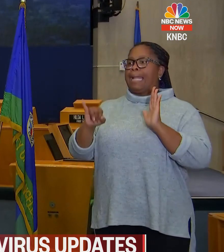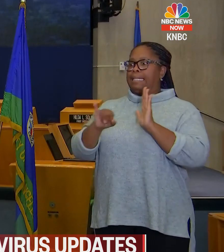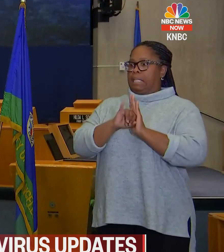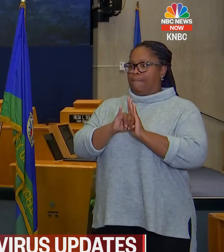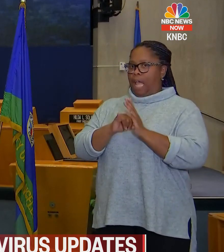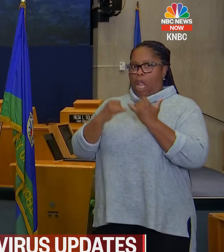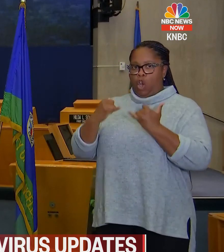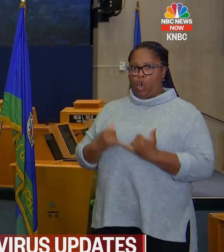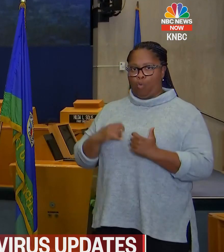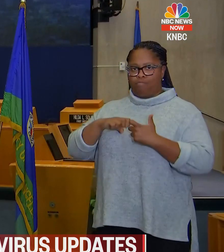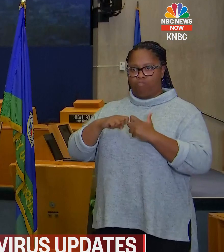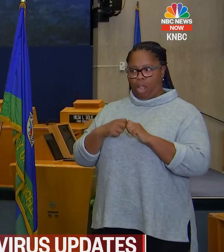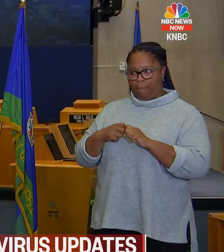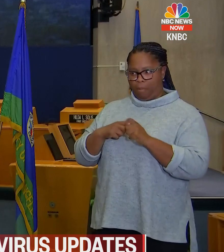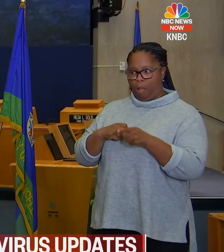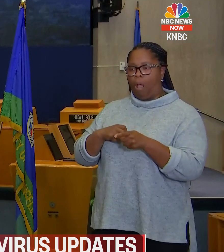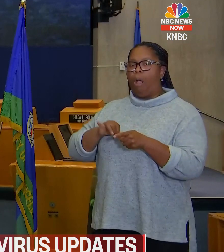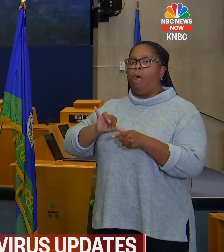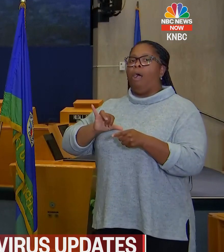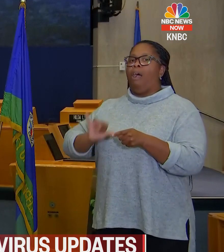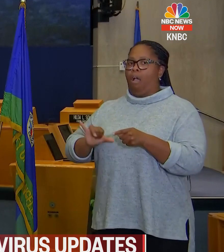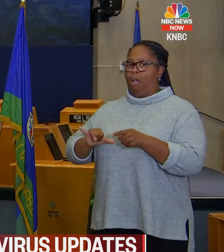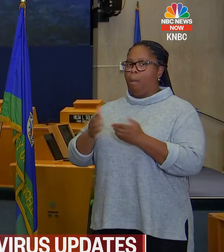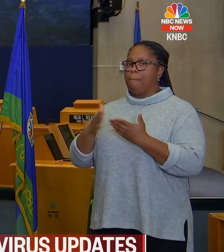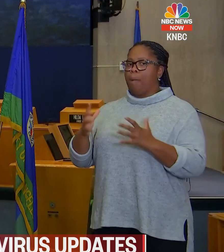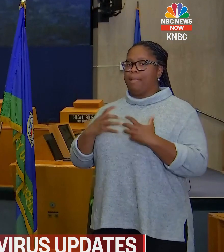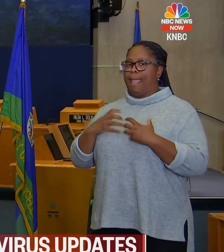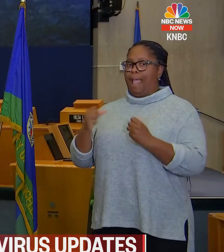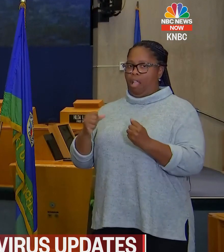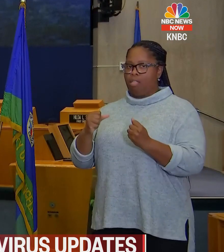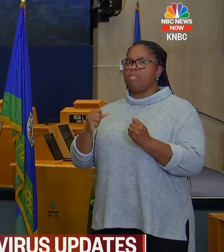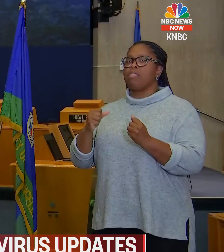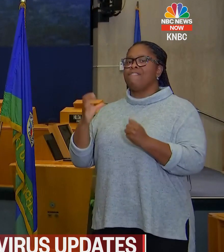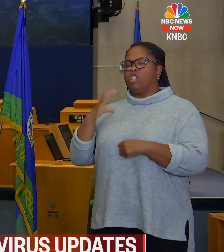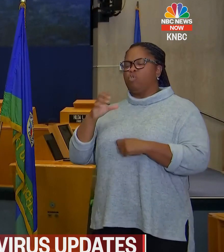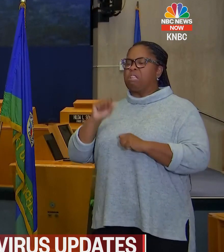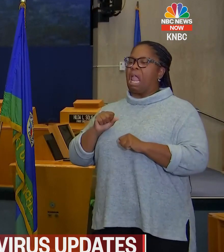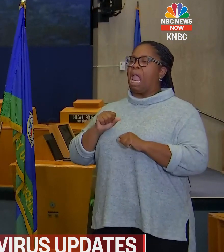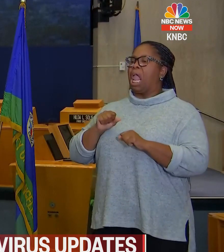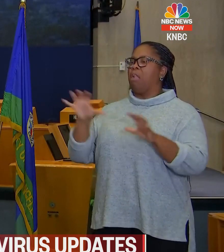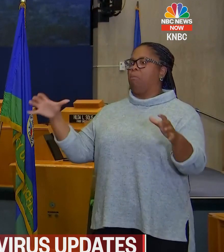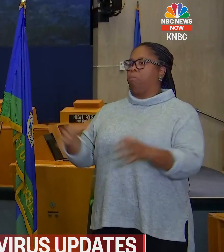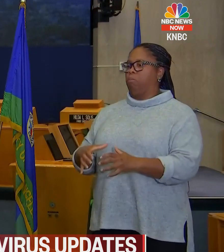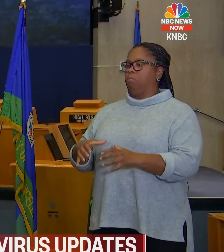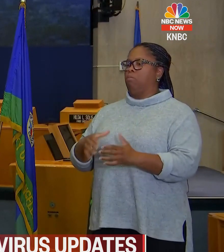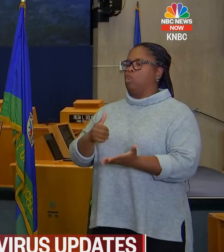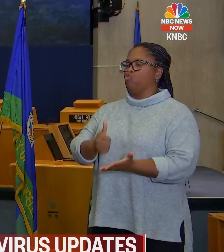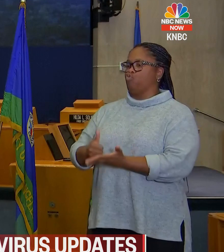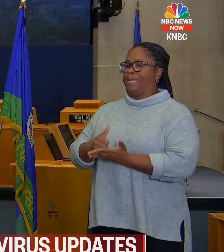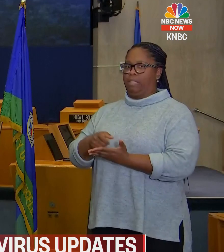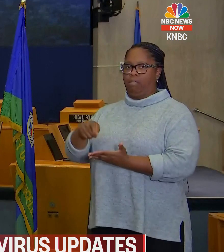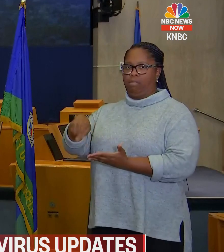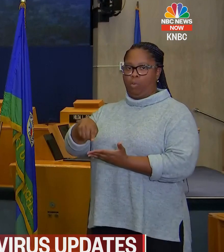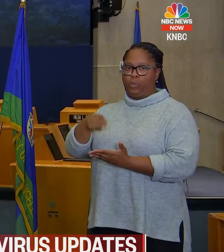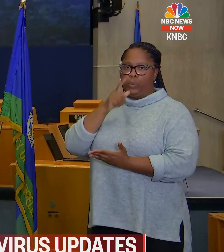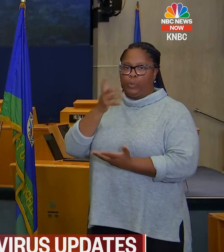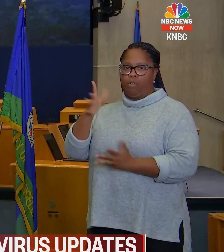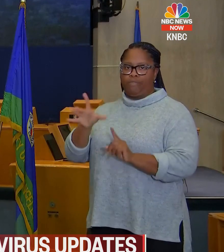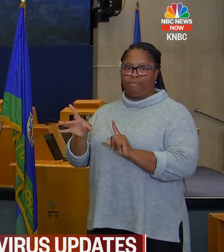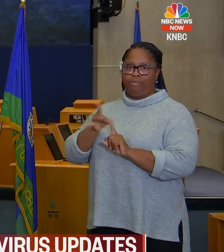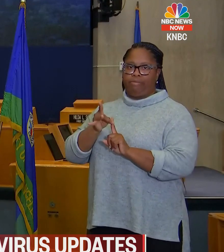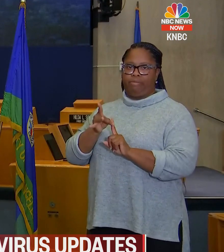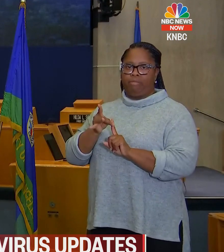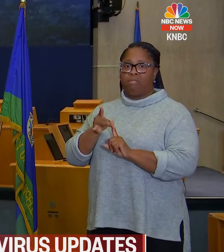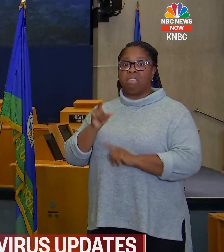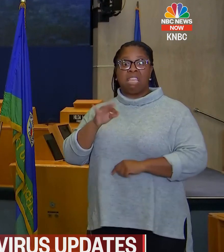problem so that our public health officials can better isolate and treat the problem. We cannot beat a pandemic